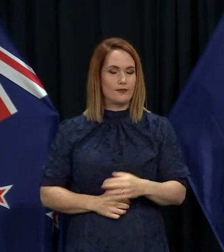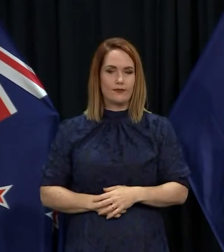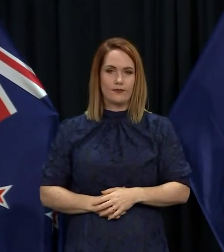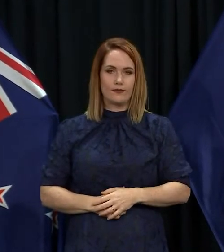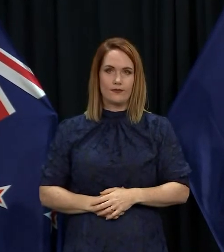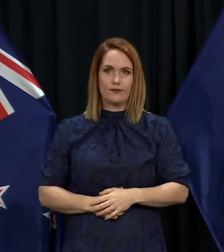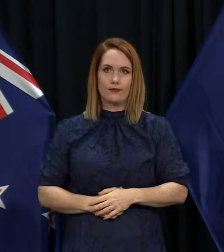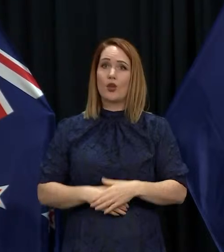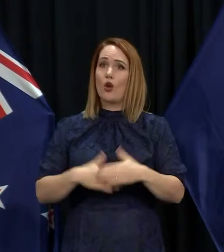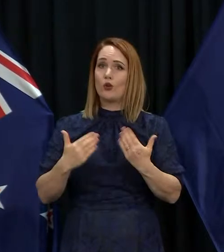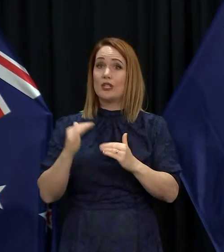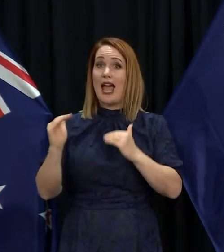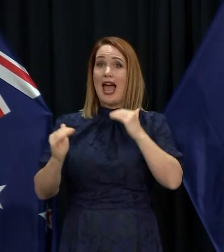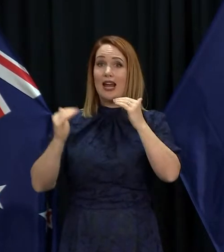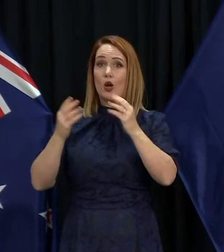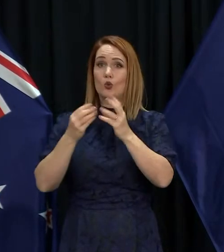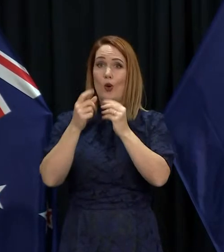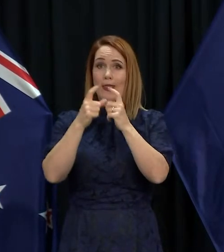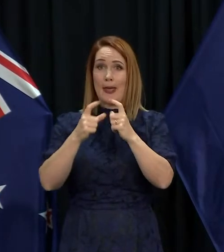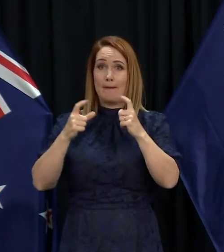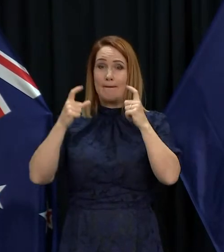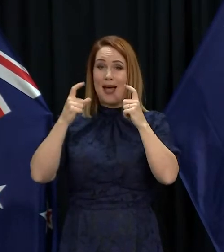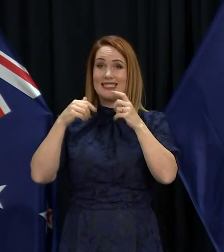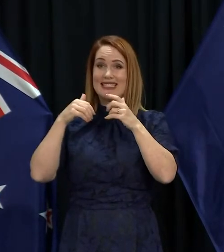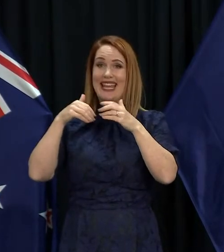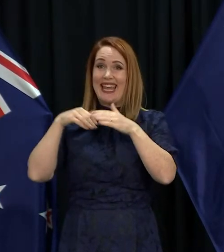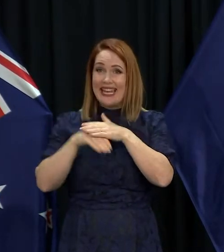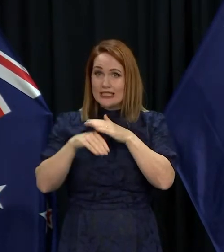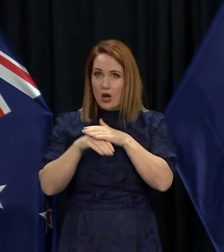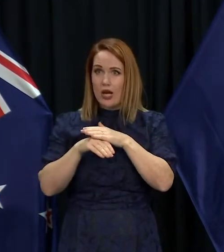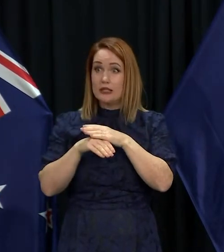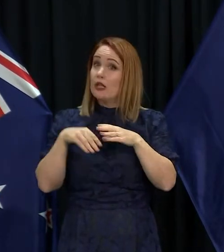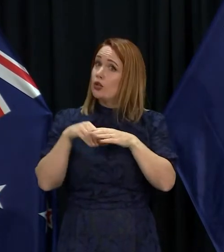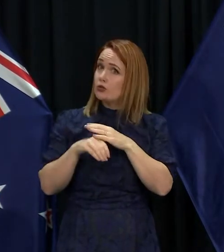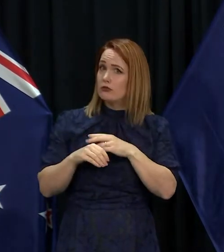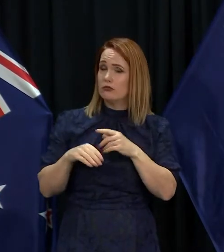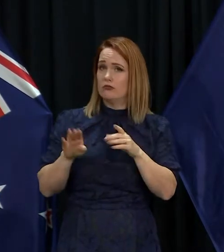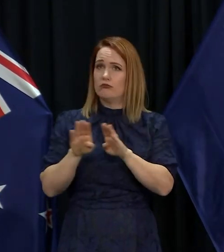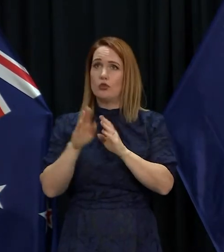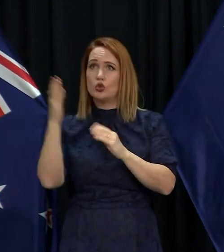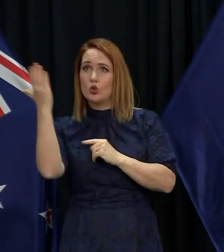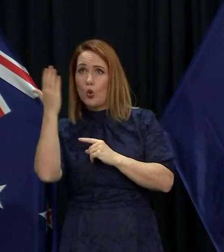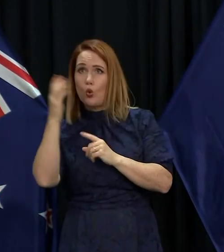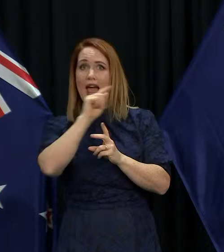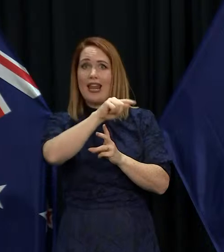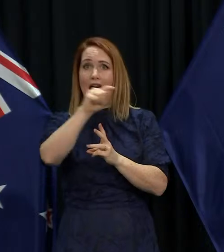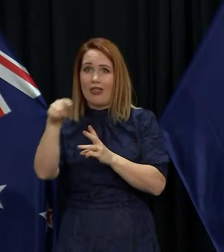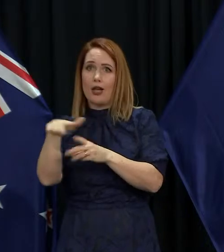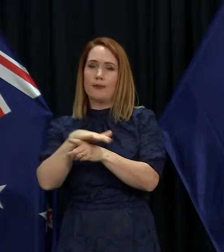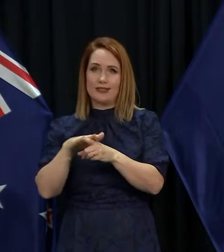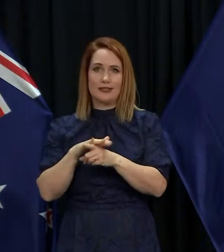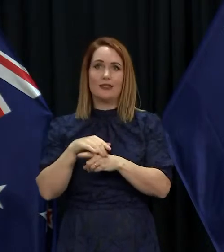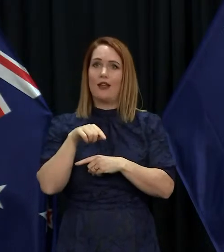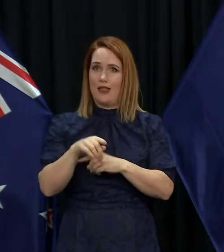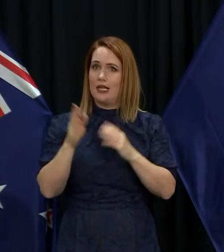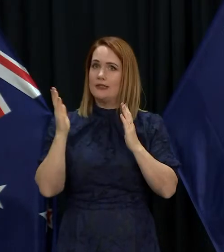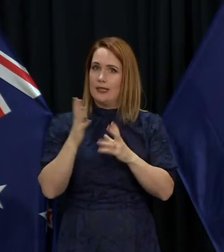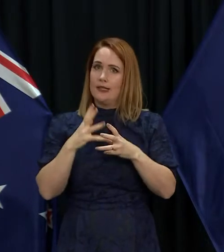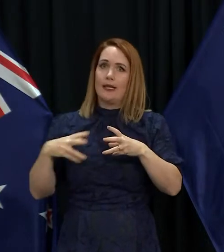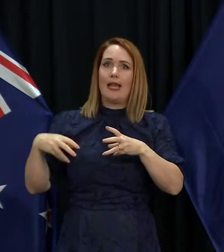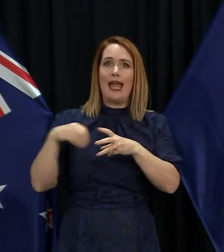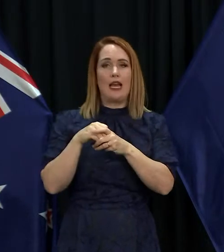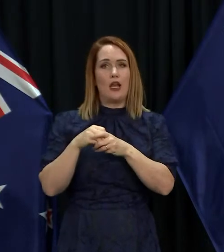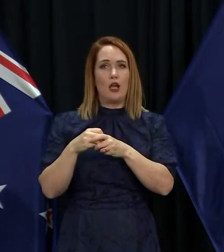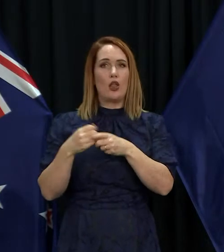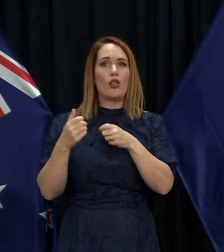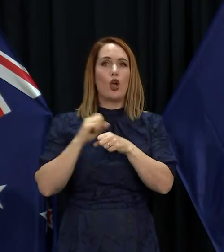use by adults in indoor environments, including schools and other education institutions, remains part of the CPF framework